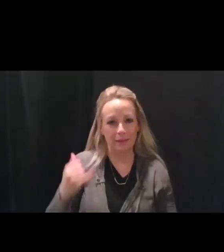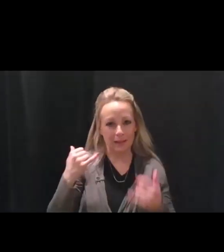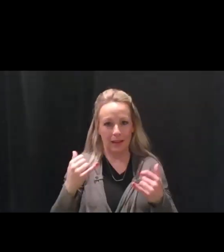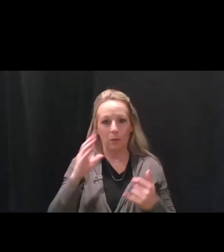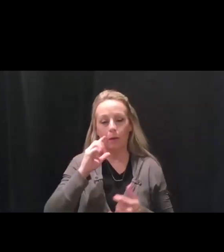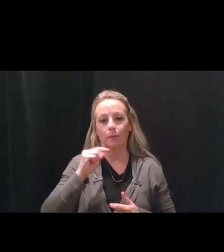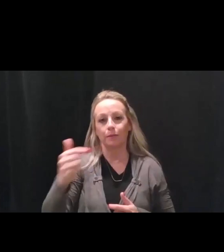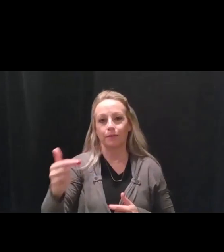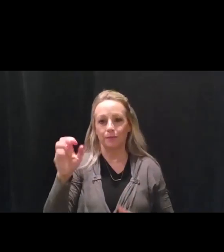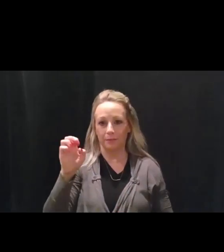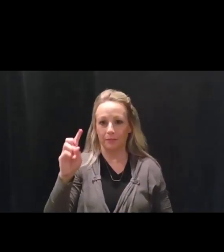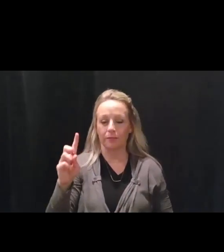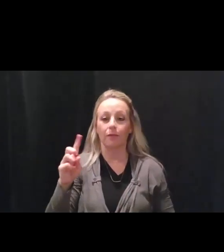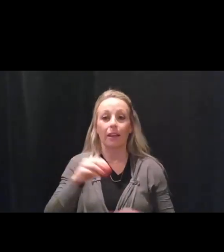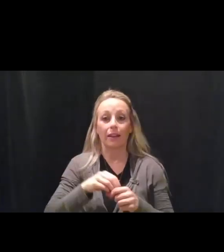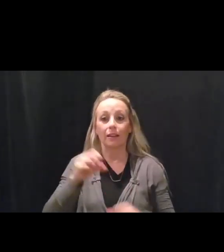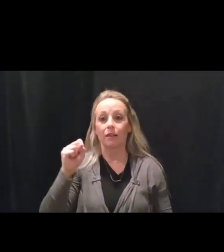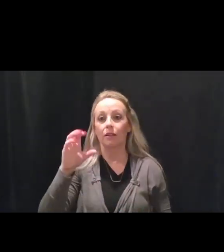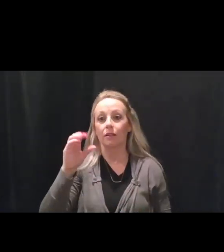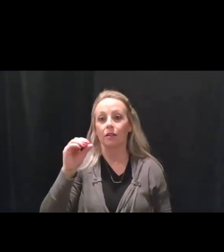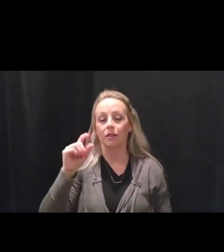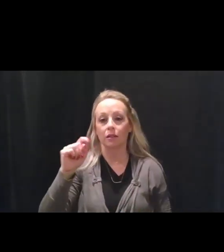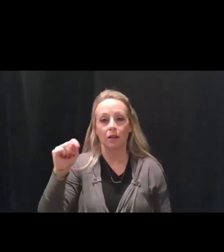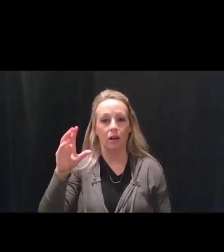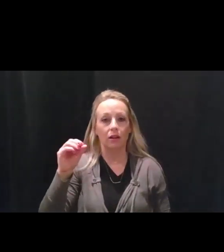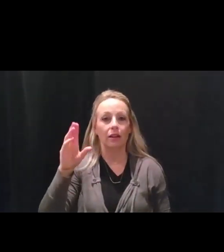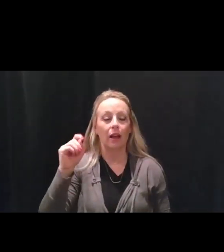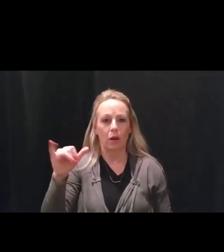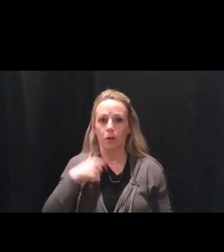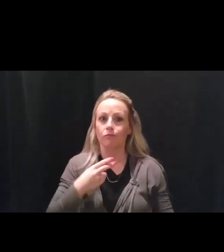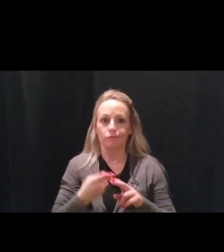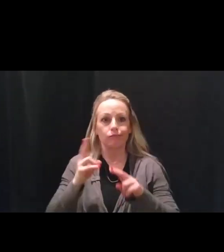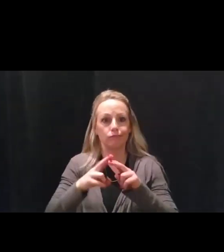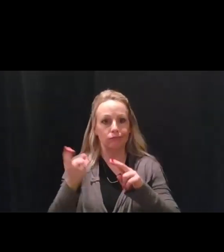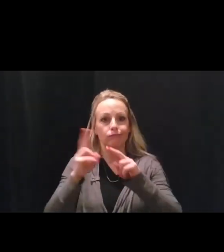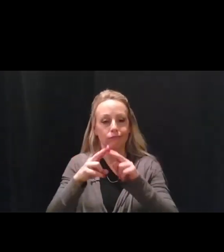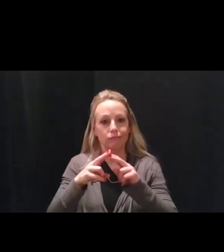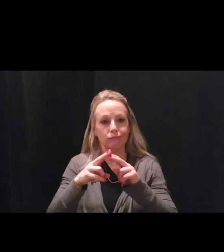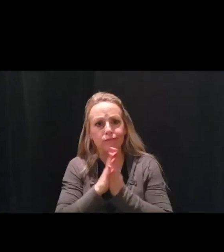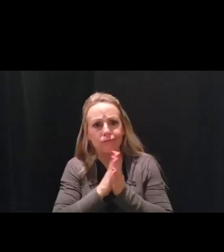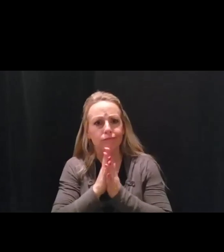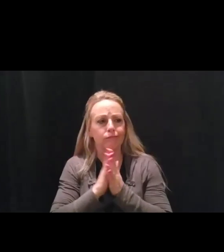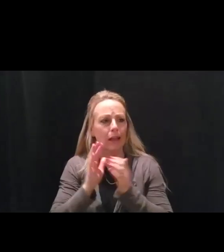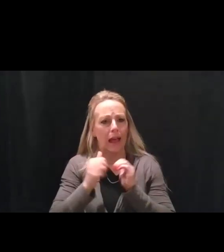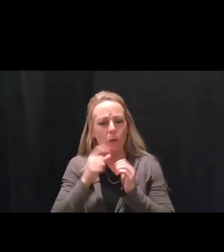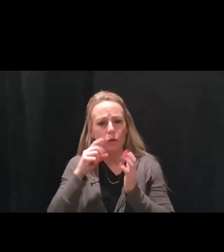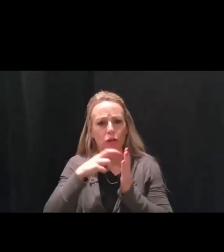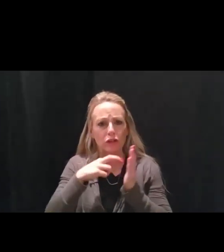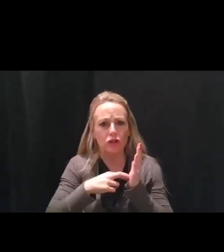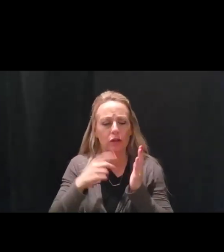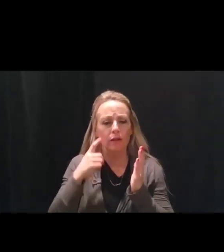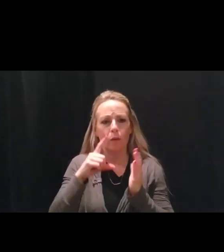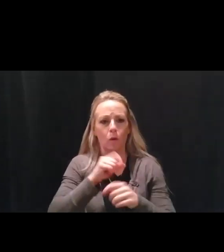In Scott County, we receive many inquiries from the community every day about how to register to receive the